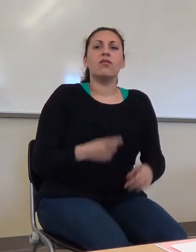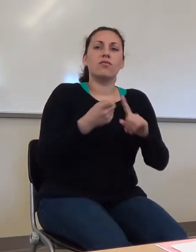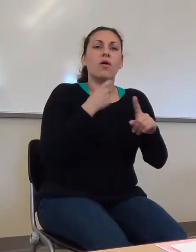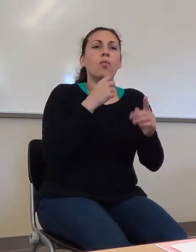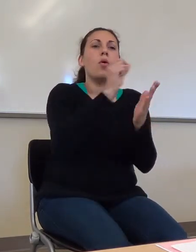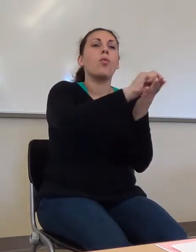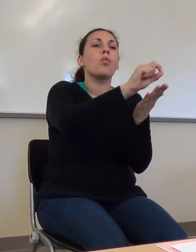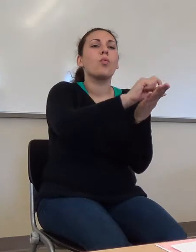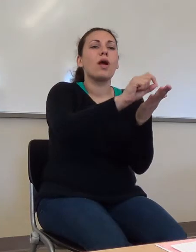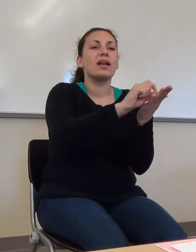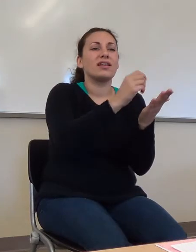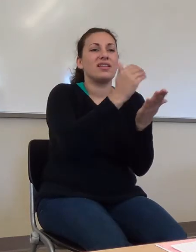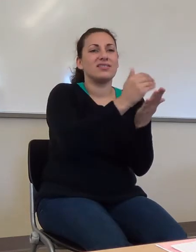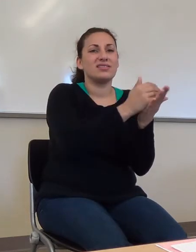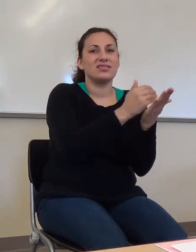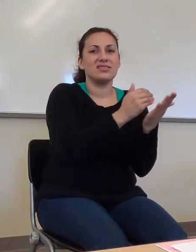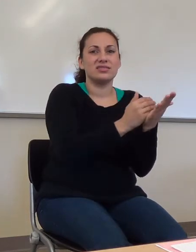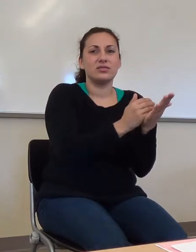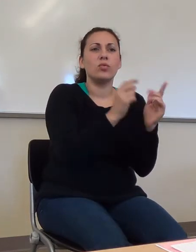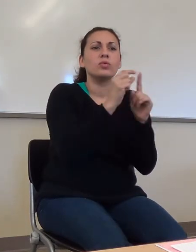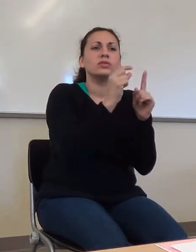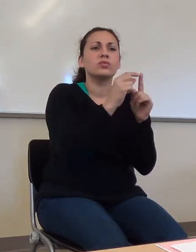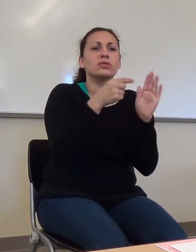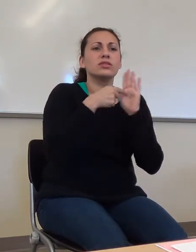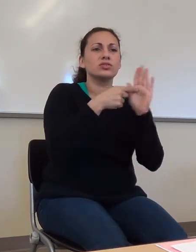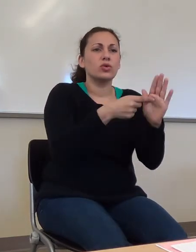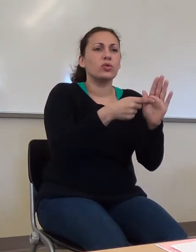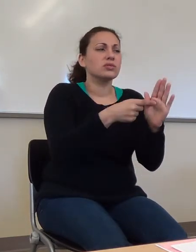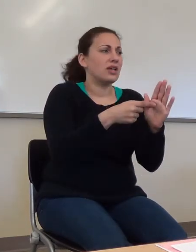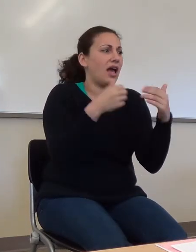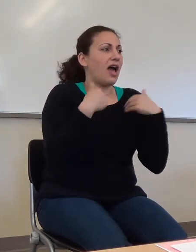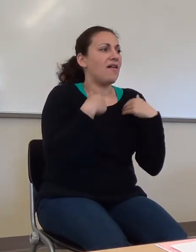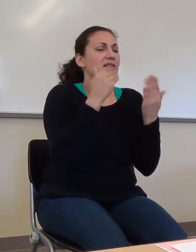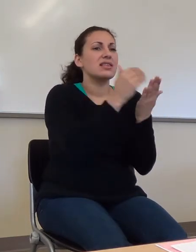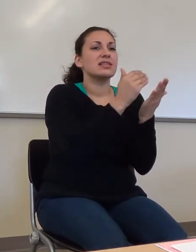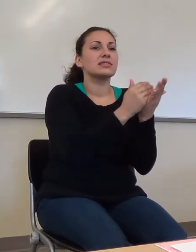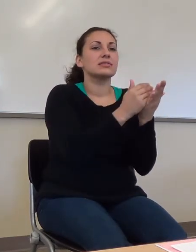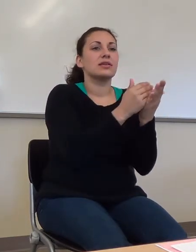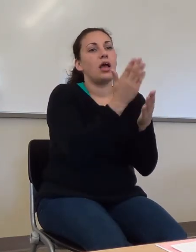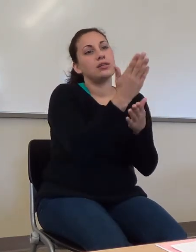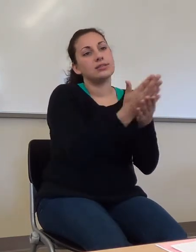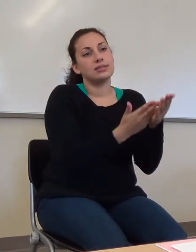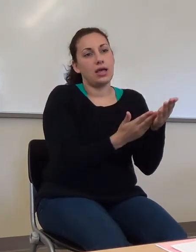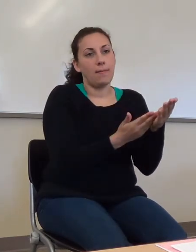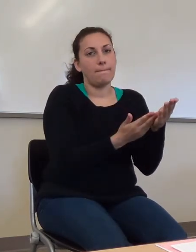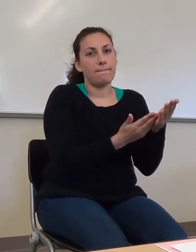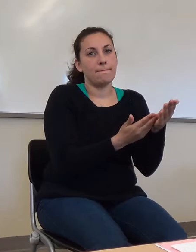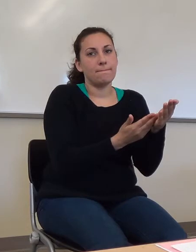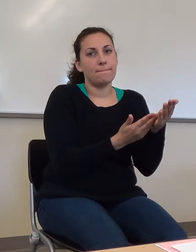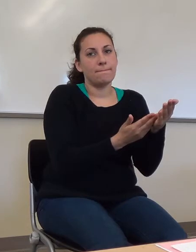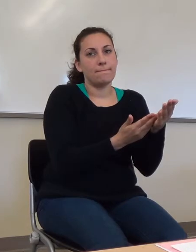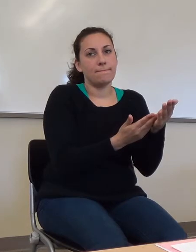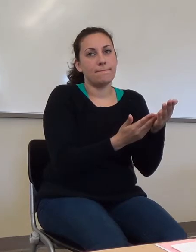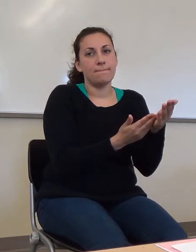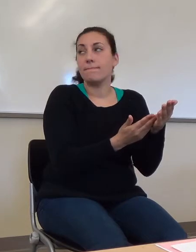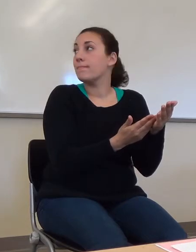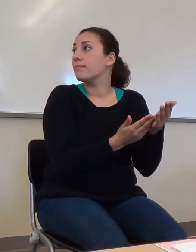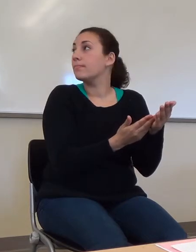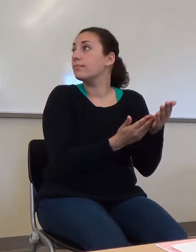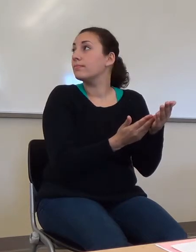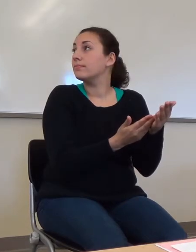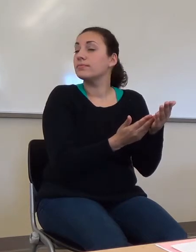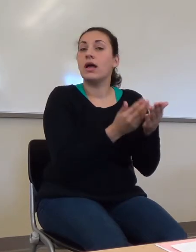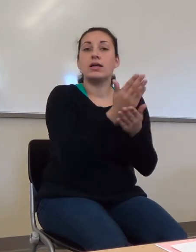What's the word that indicates there's a list? Yeah. You had to have a word in